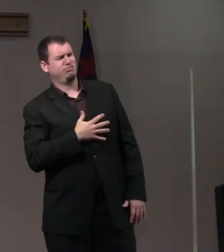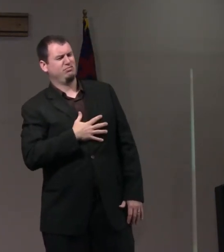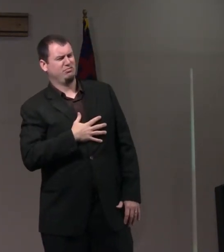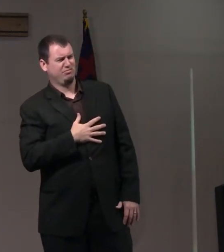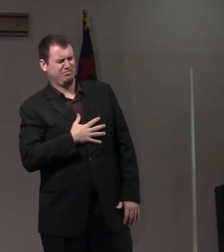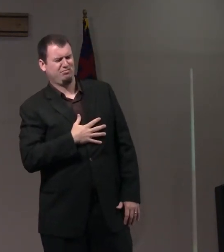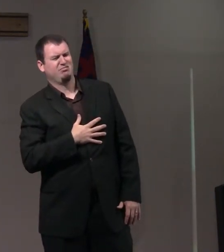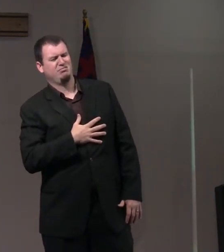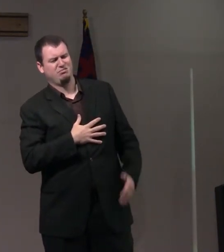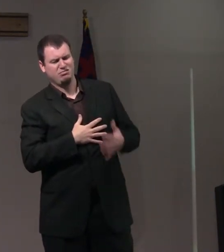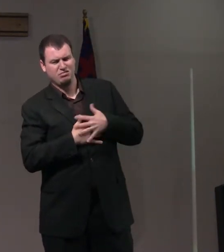many of them